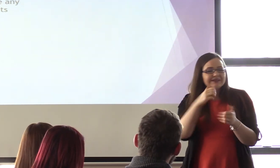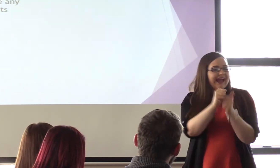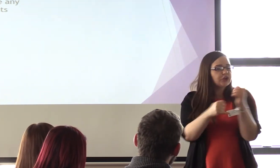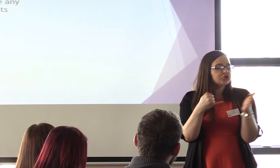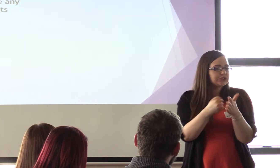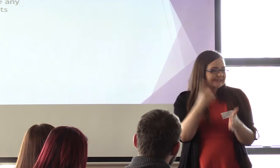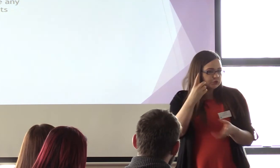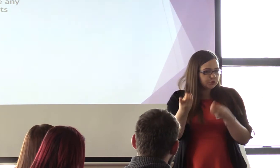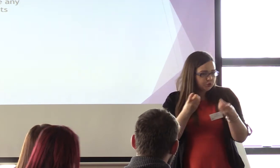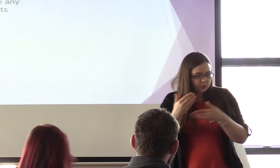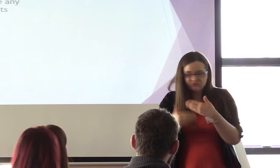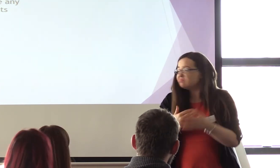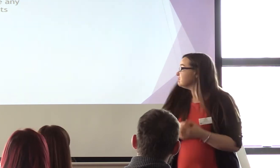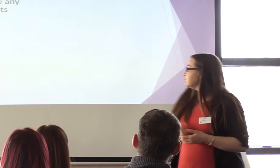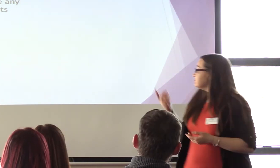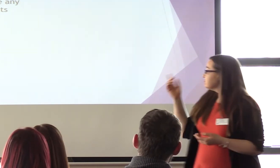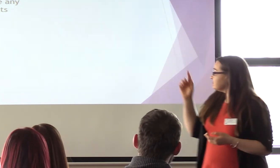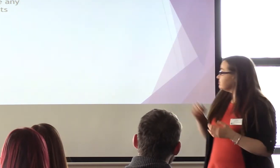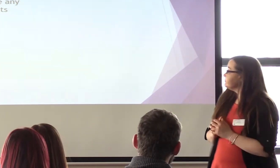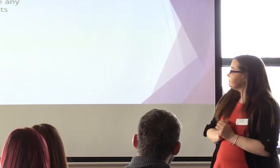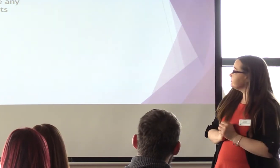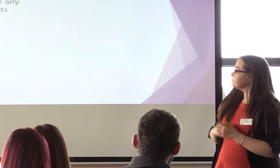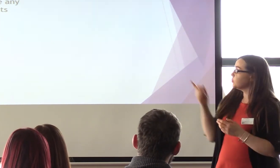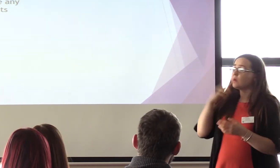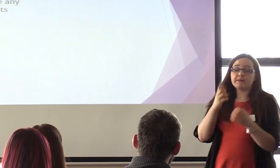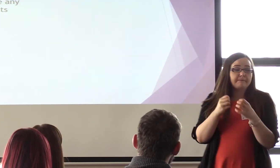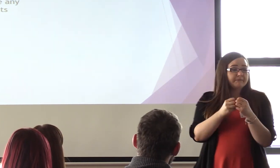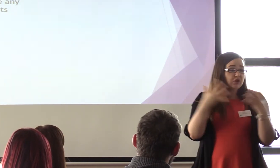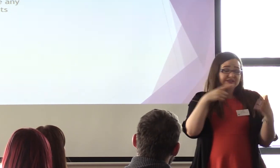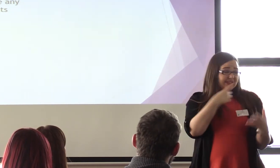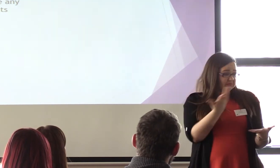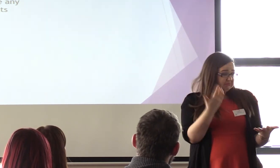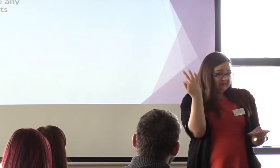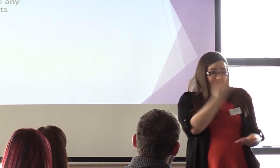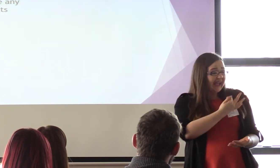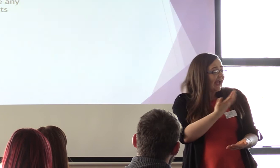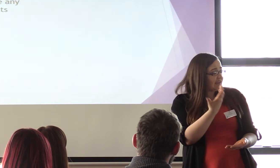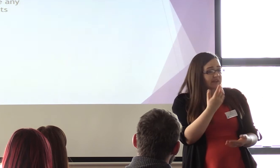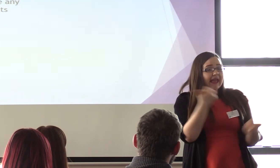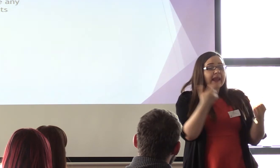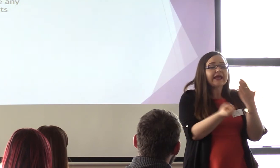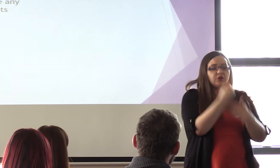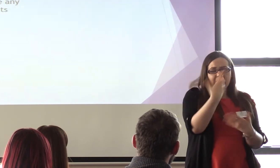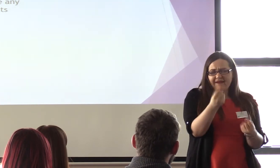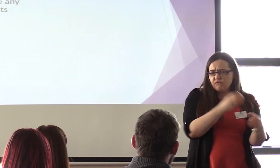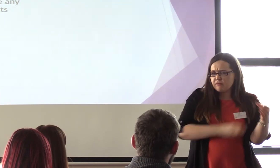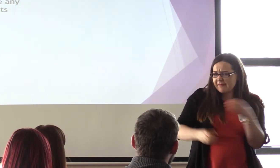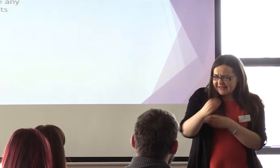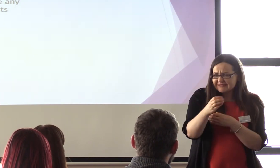attend, I asked the students what would they do and how would they deal with that. The majority of the students said that it was fine, that if there was any issue